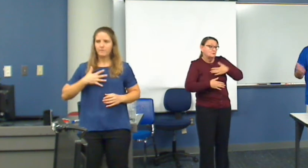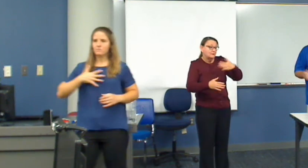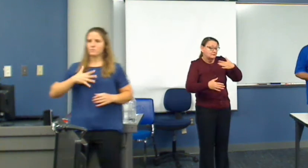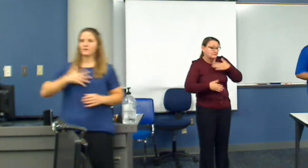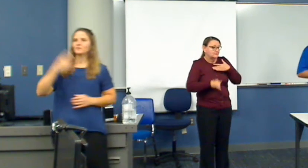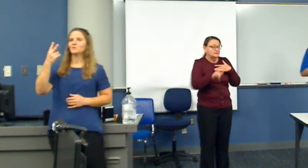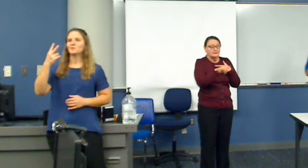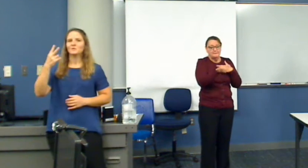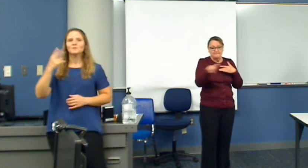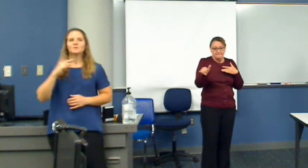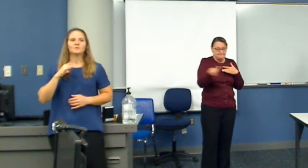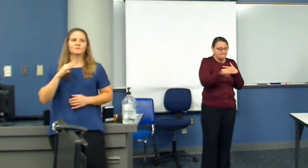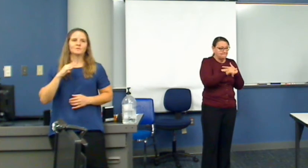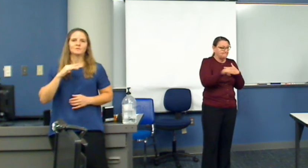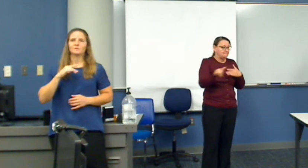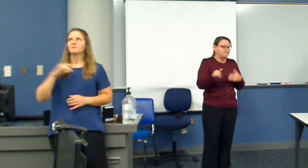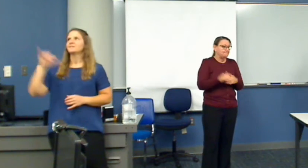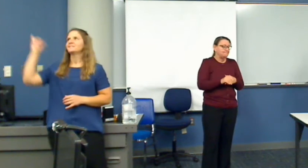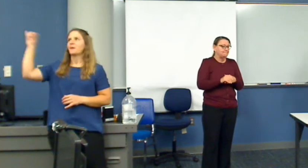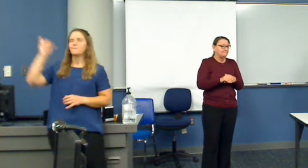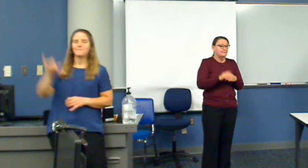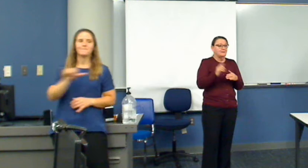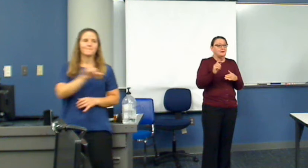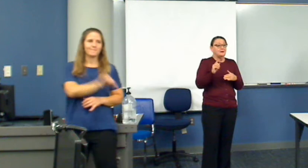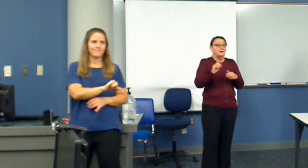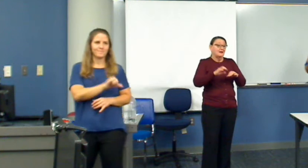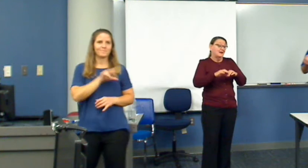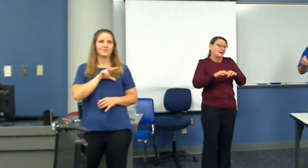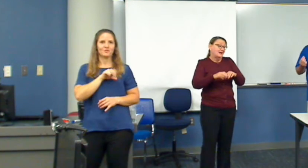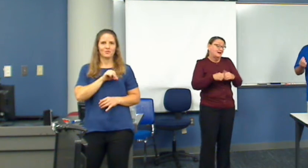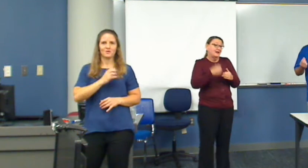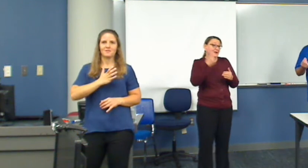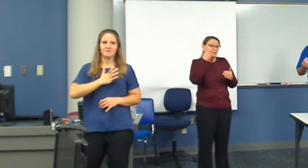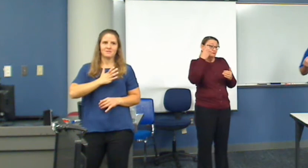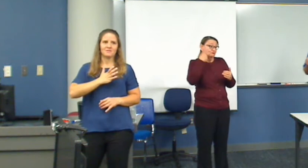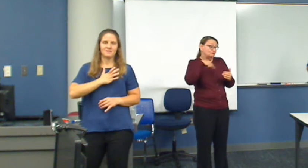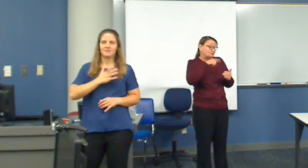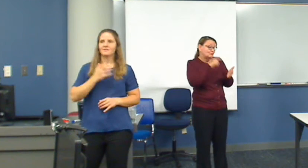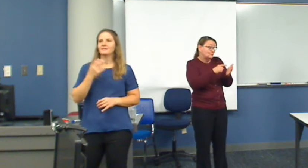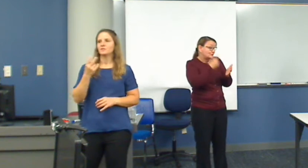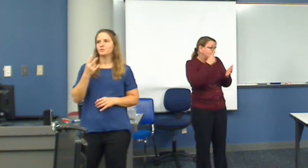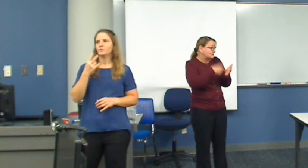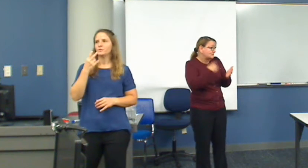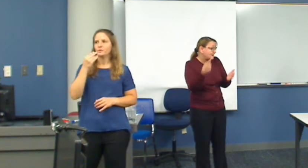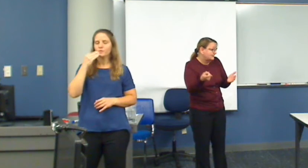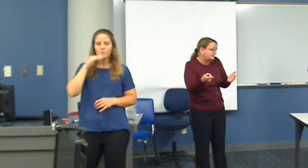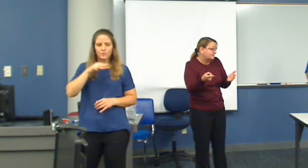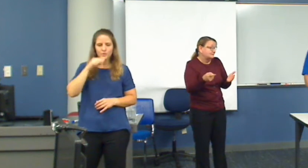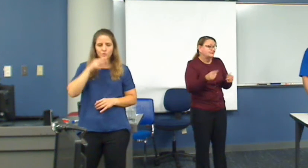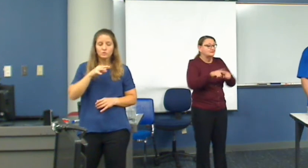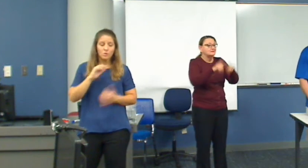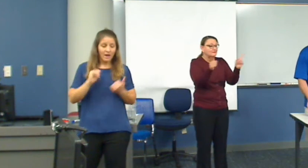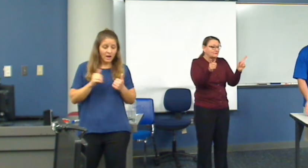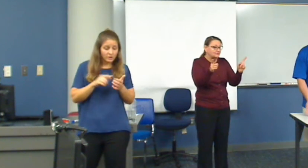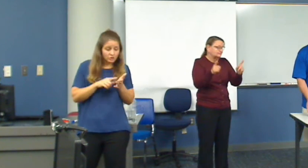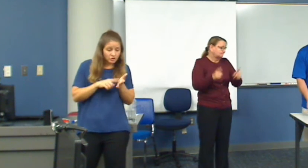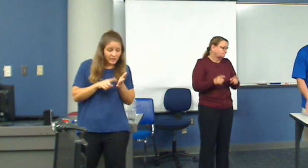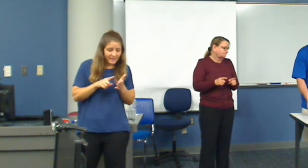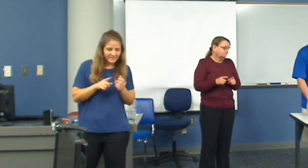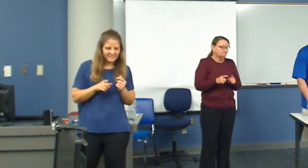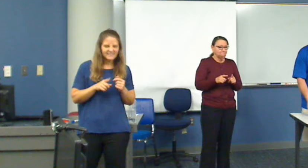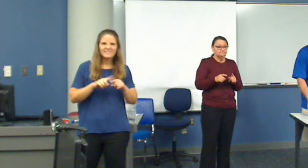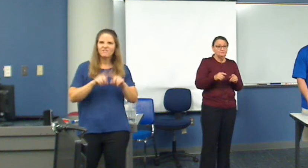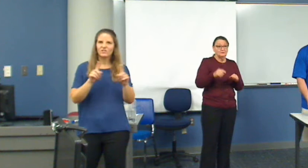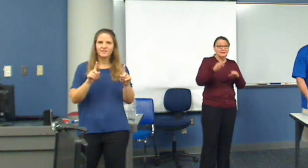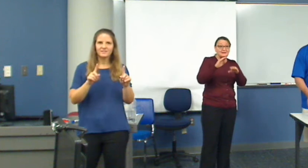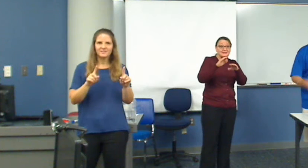same. But how we check the victim and how we do a couple things that may be different. So when we check the victim, we're going to tap them on the foot and